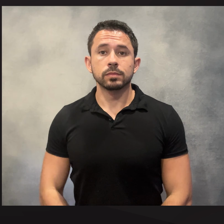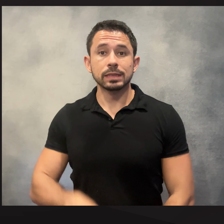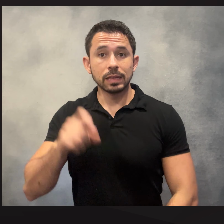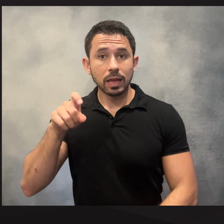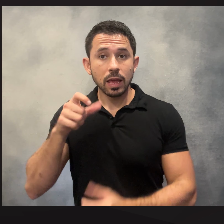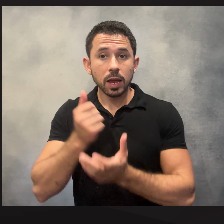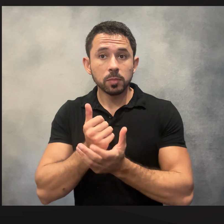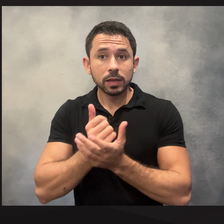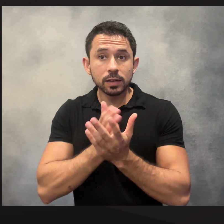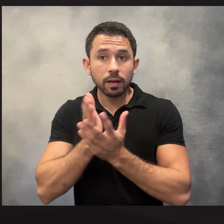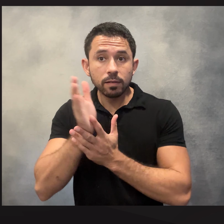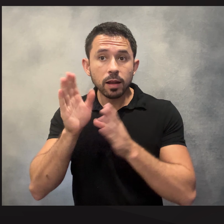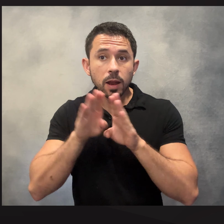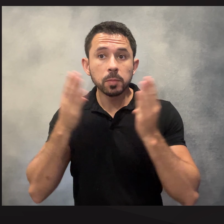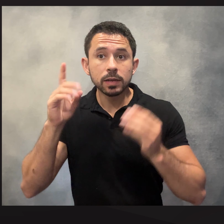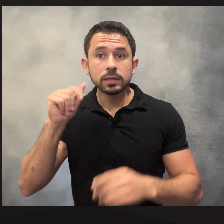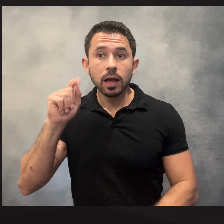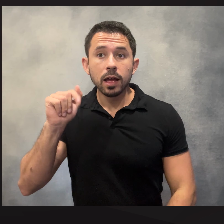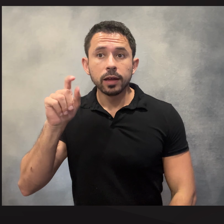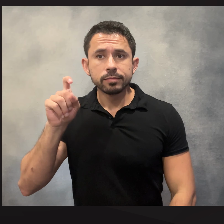Need help navigating open data?